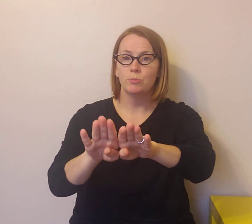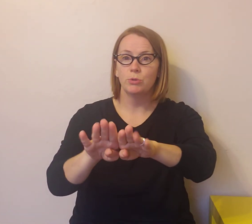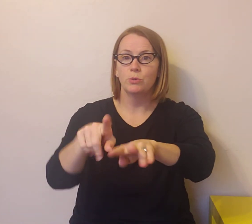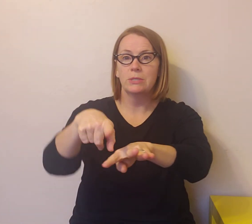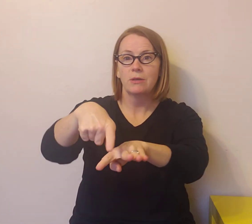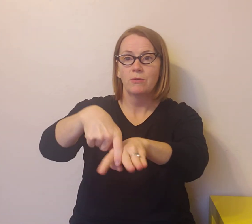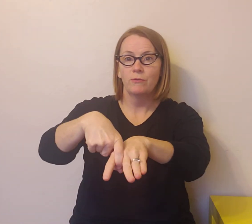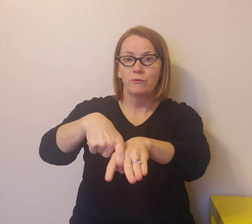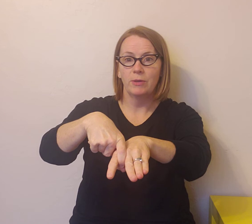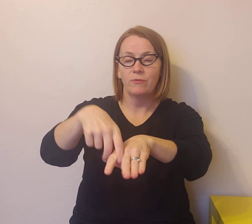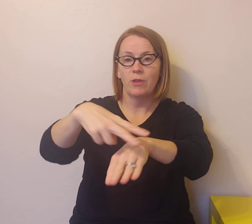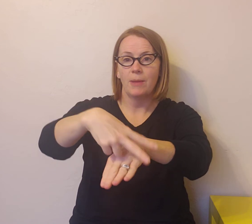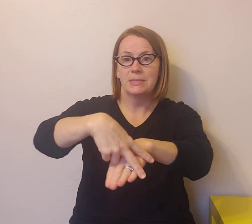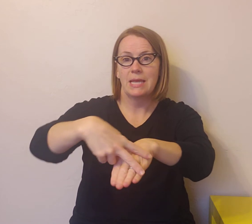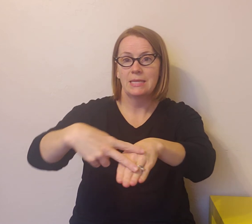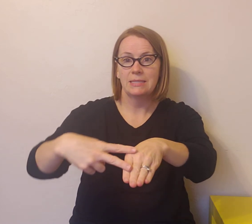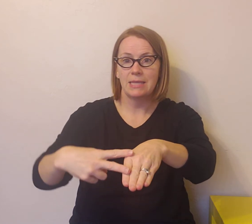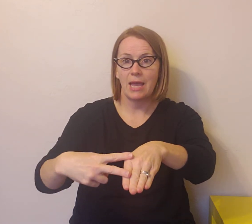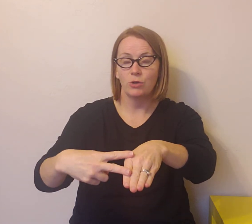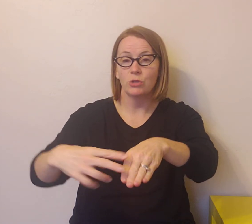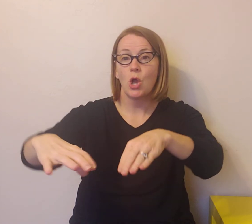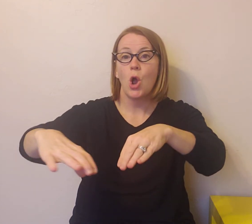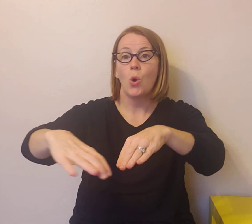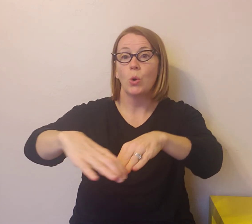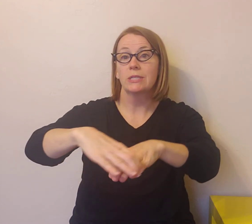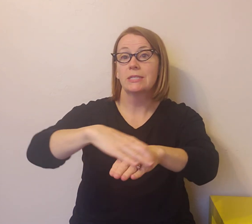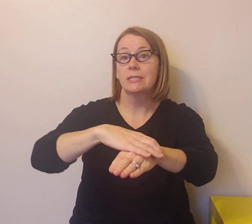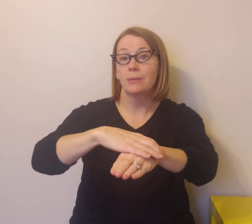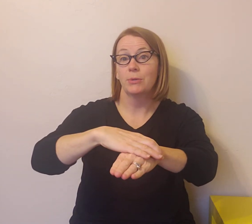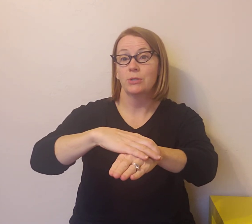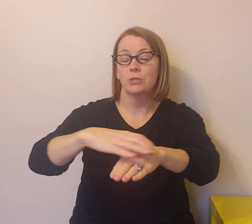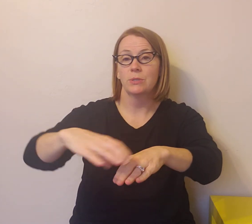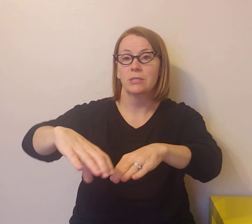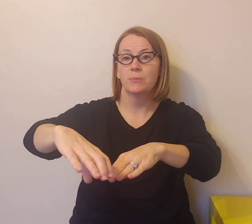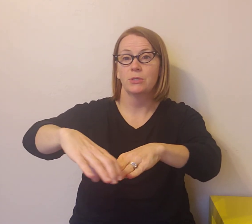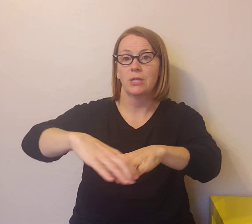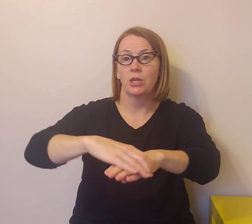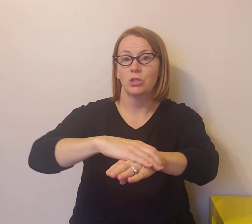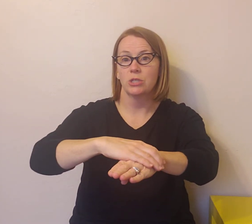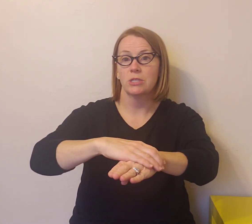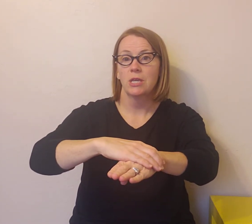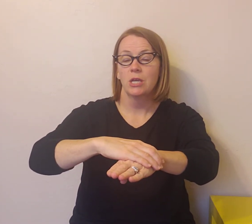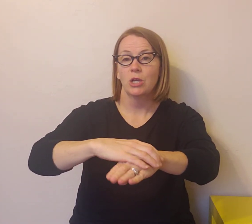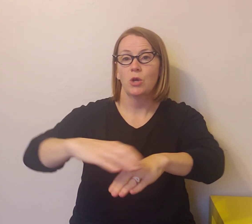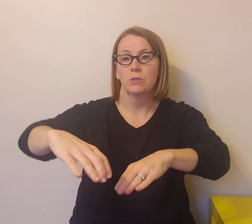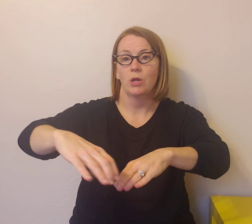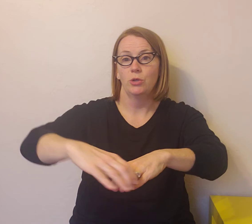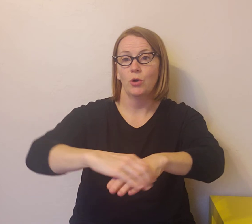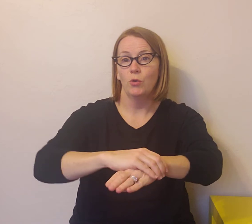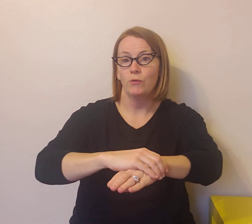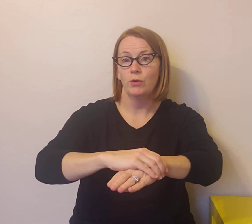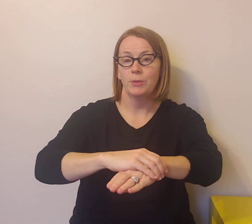boots flip-flops sandals or slippers so slippers like you just goes on your whole foot